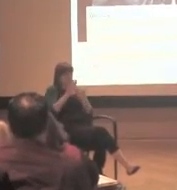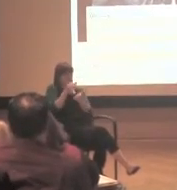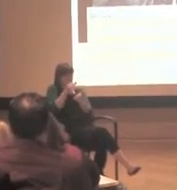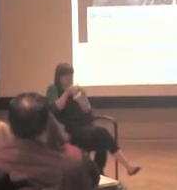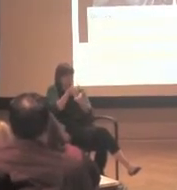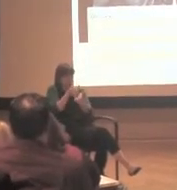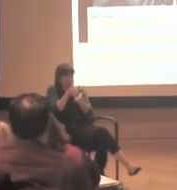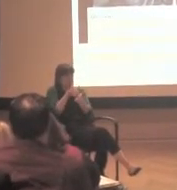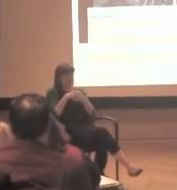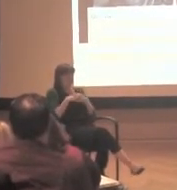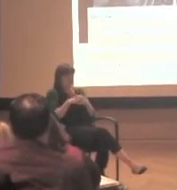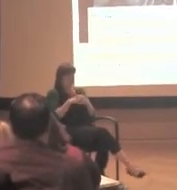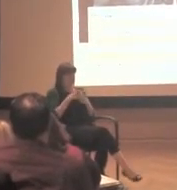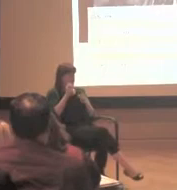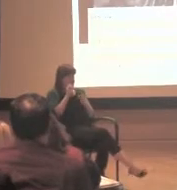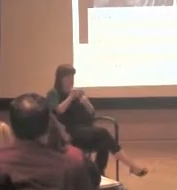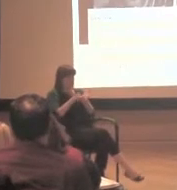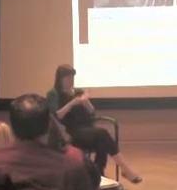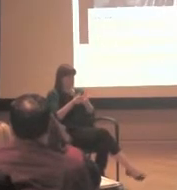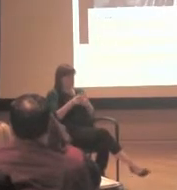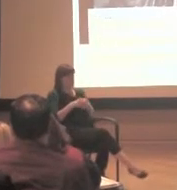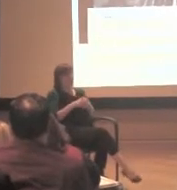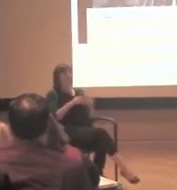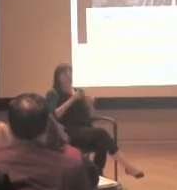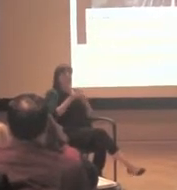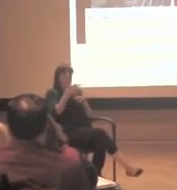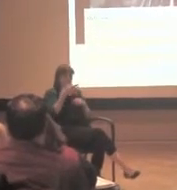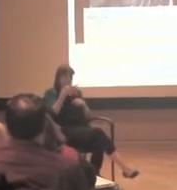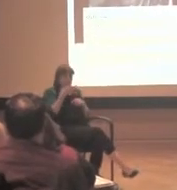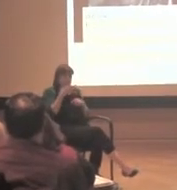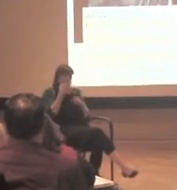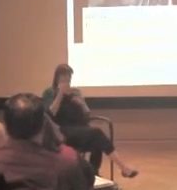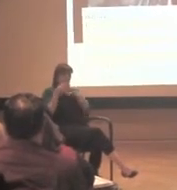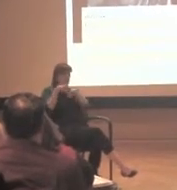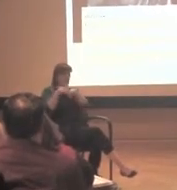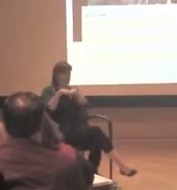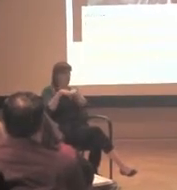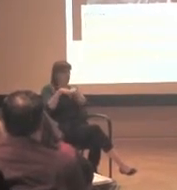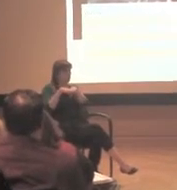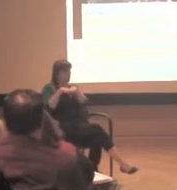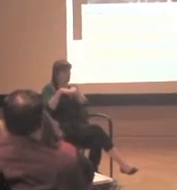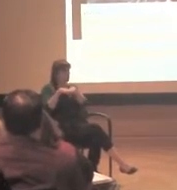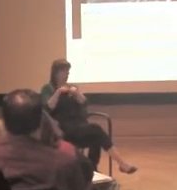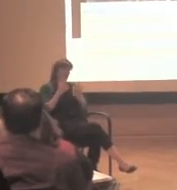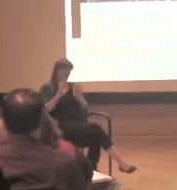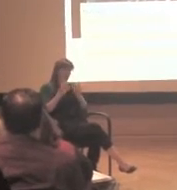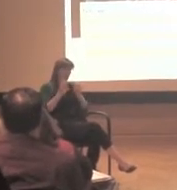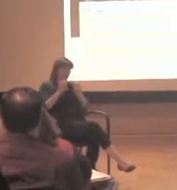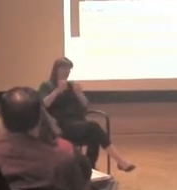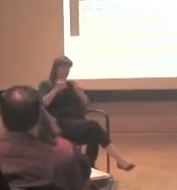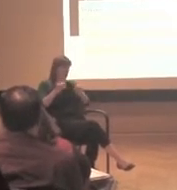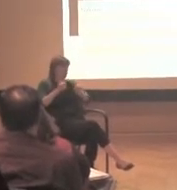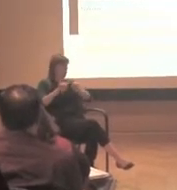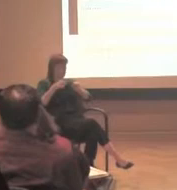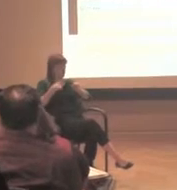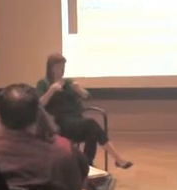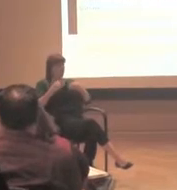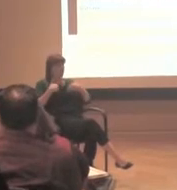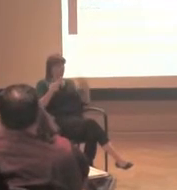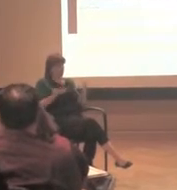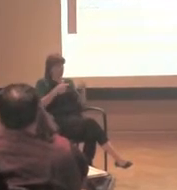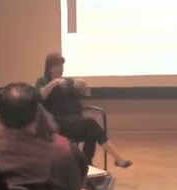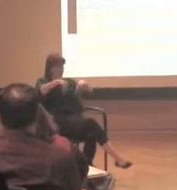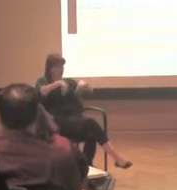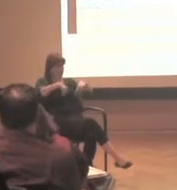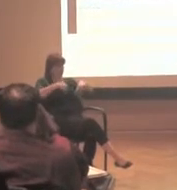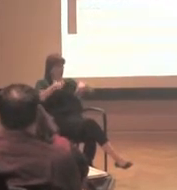if you have family at CHOP or whatever. But soon we're going to close that pipeline, or families are welcome to go, and do them here, because